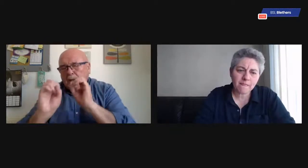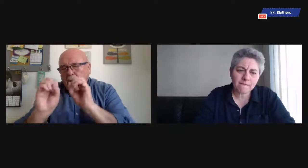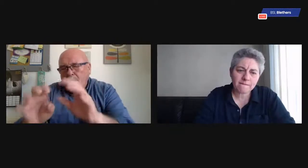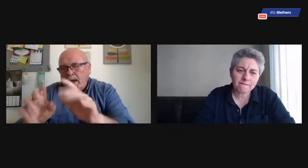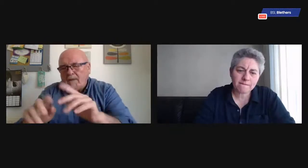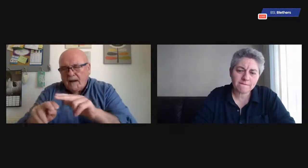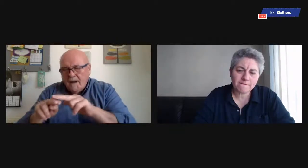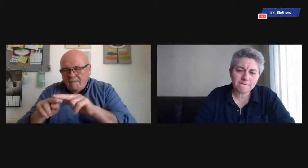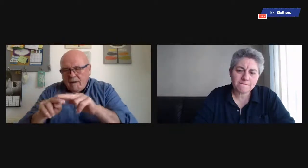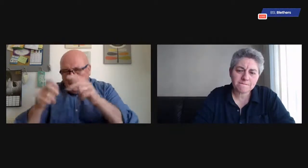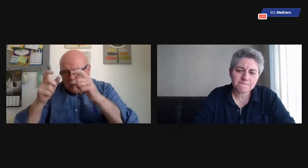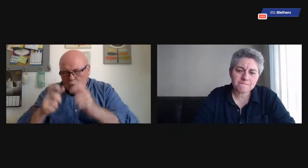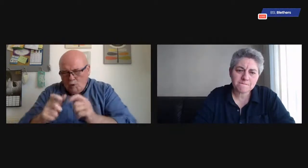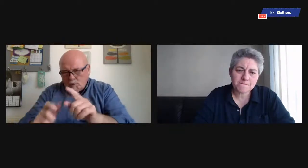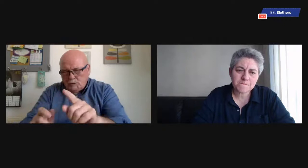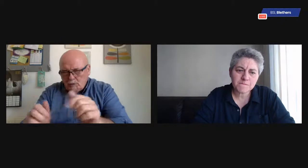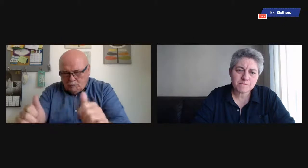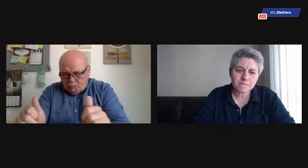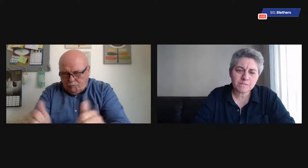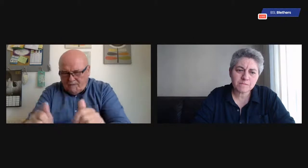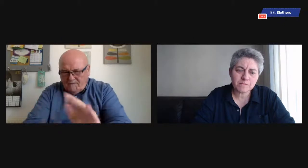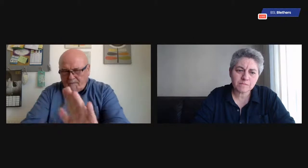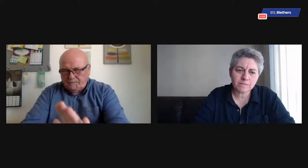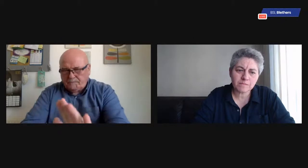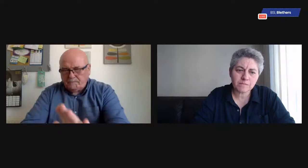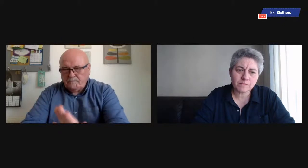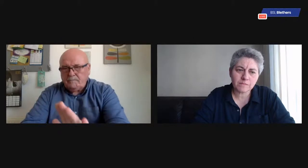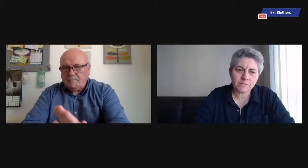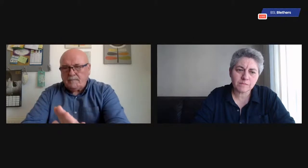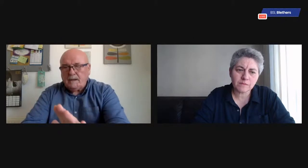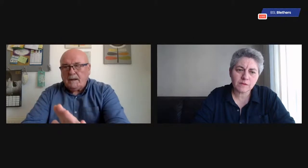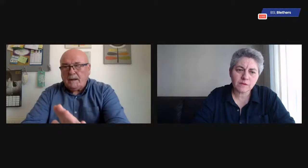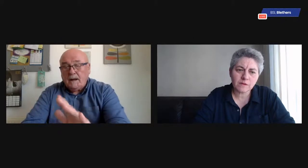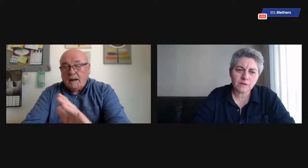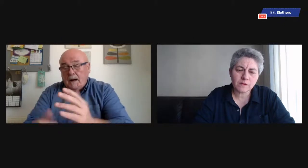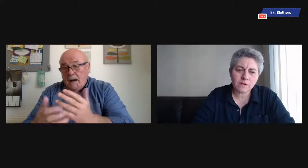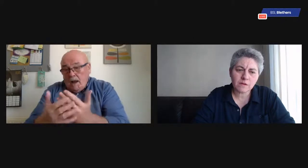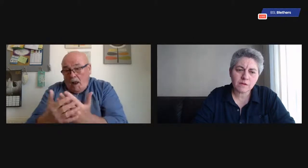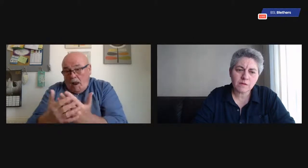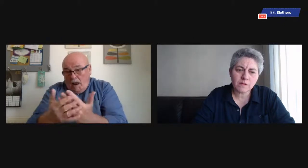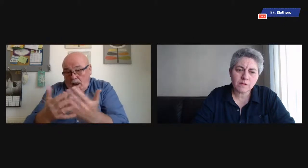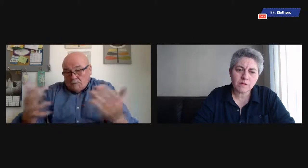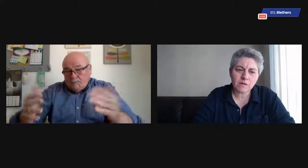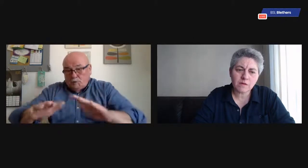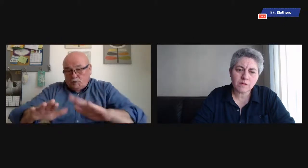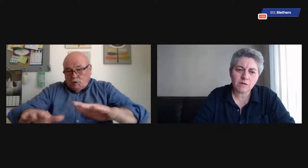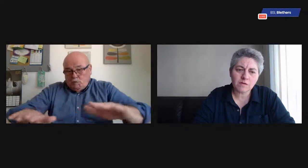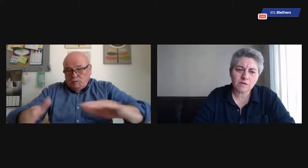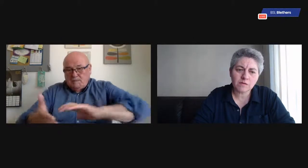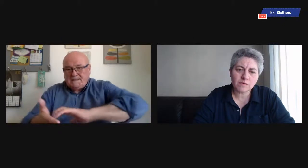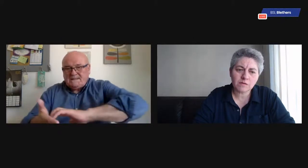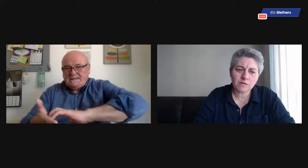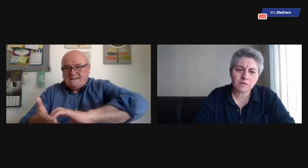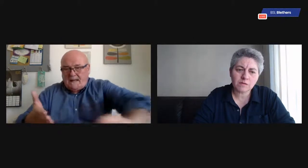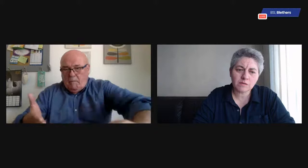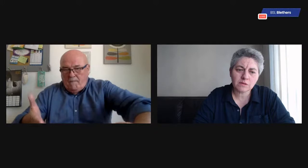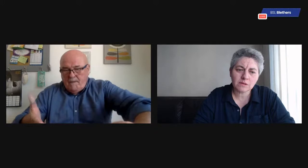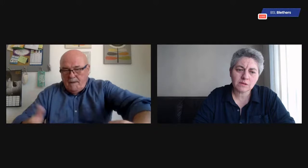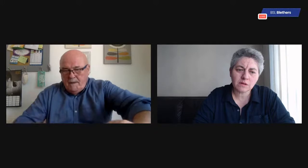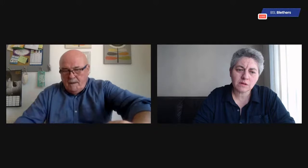the complexities of the language, empathy and knowledge. For me, it really